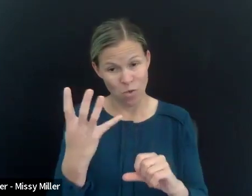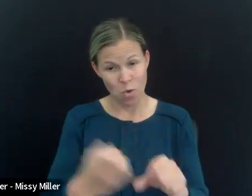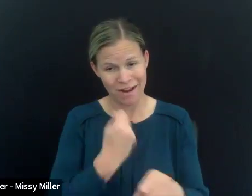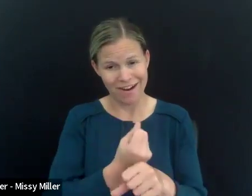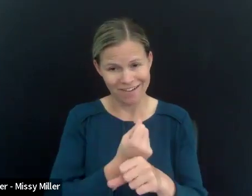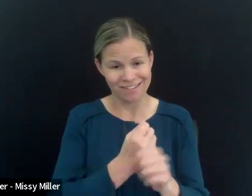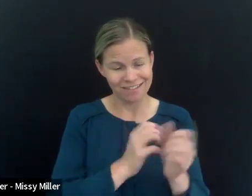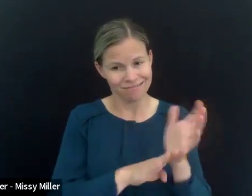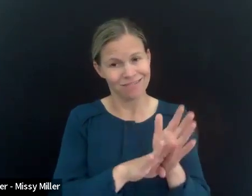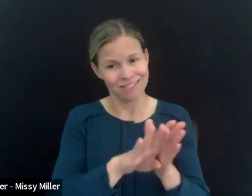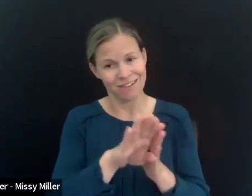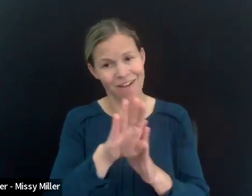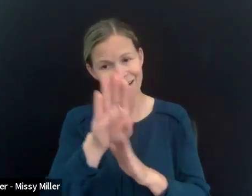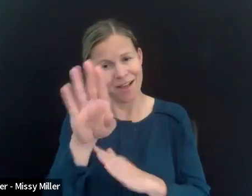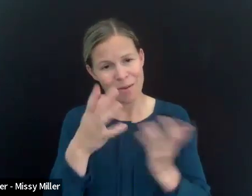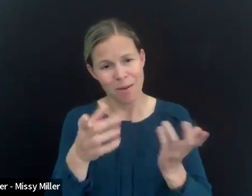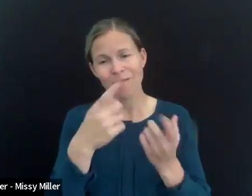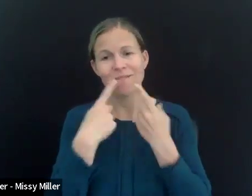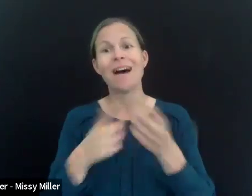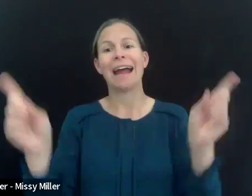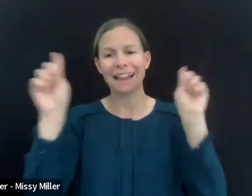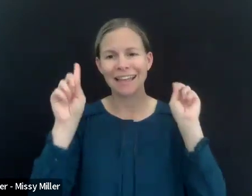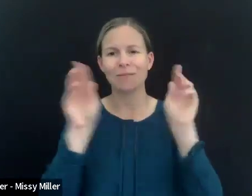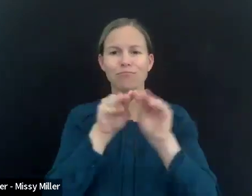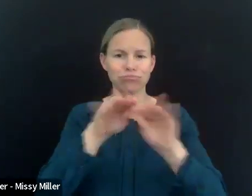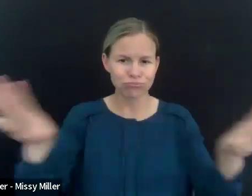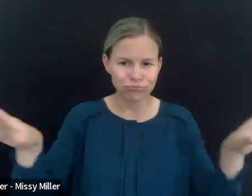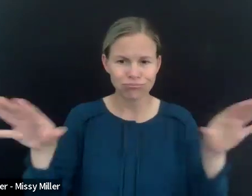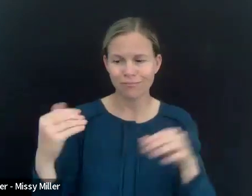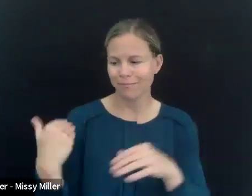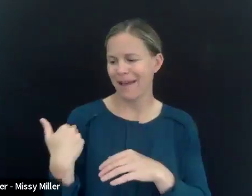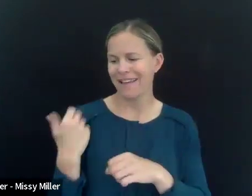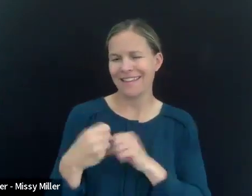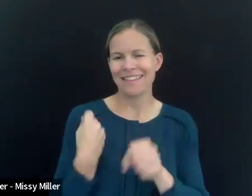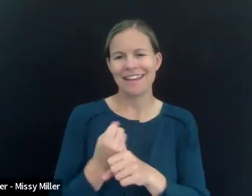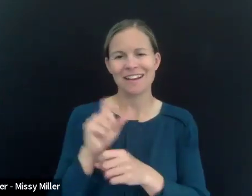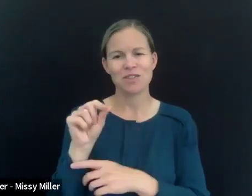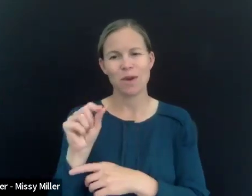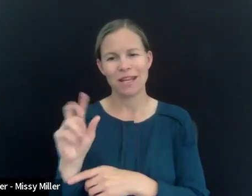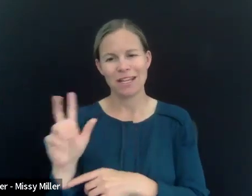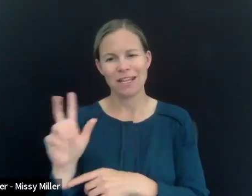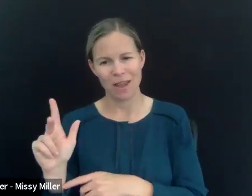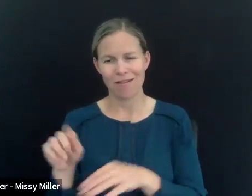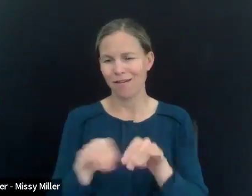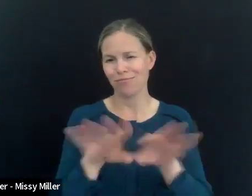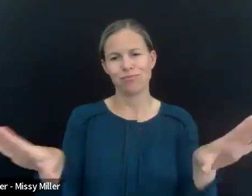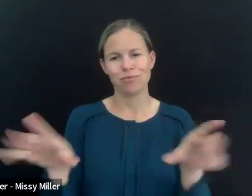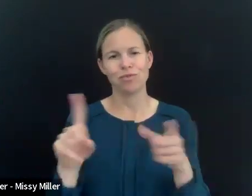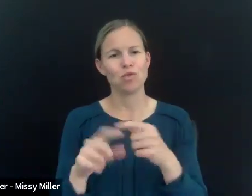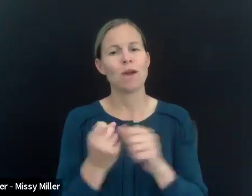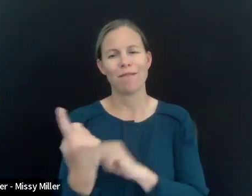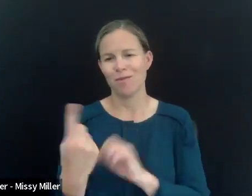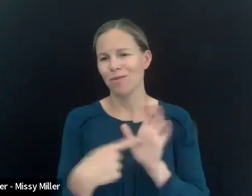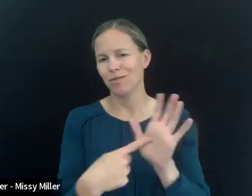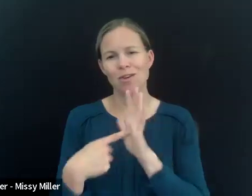together, but we finally released that in 2023, and we've been disseminating it ever since. And so we